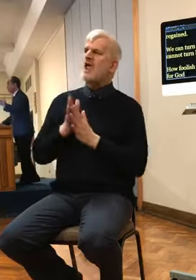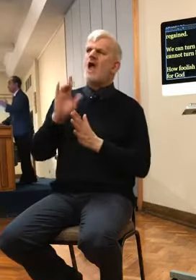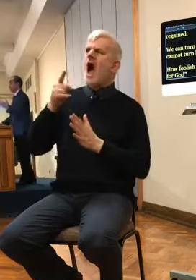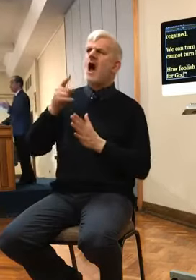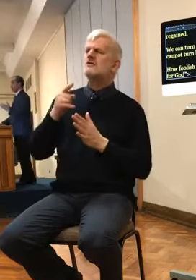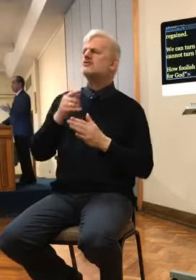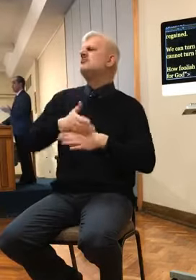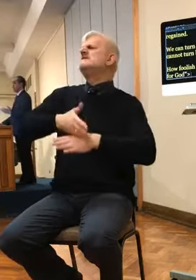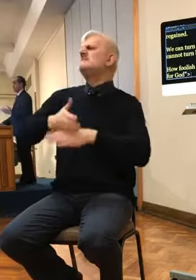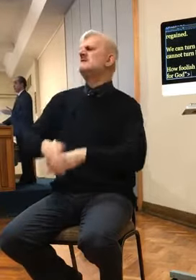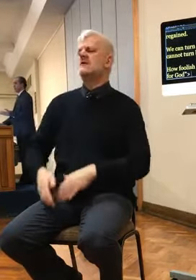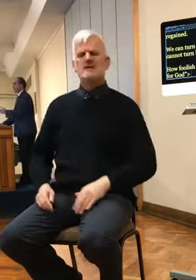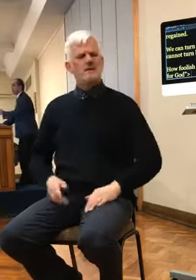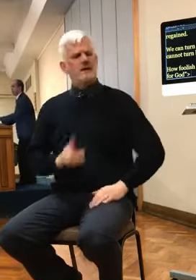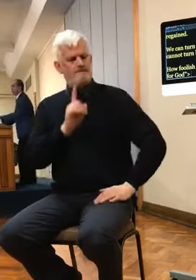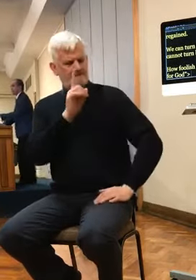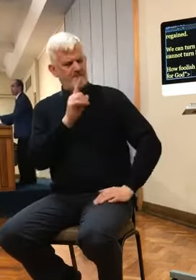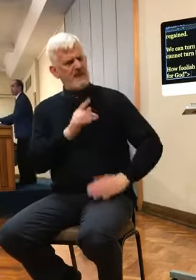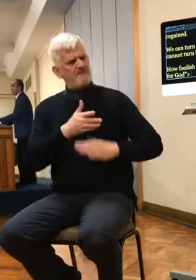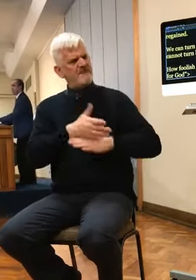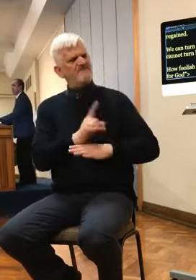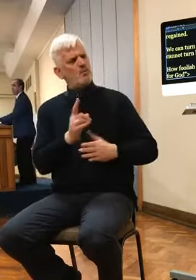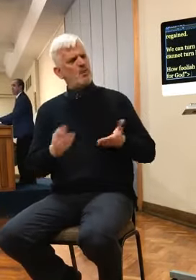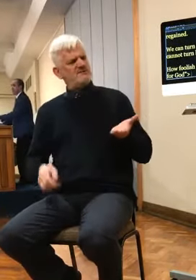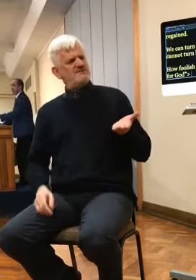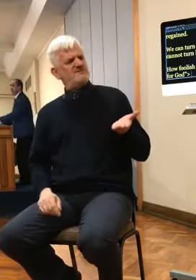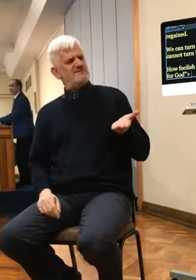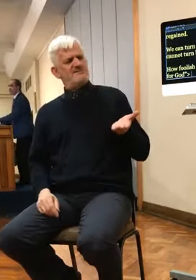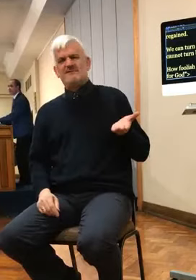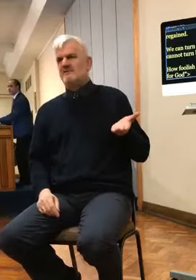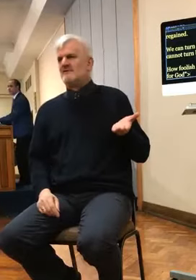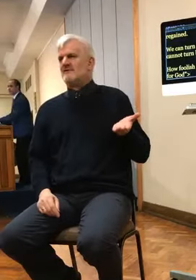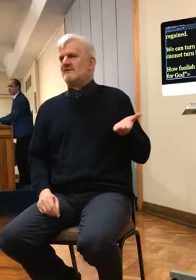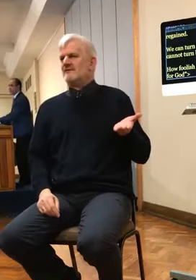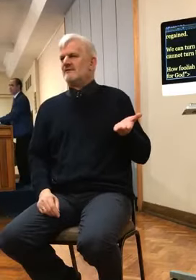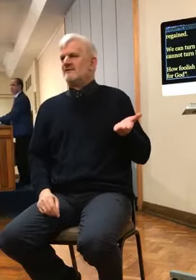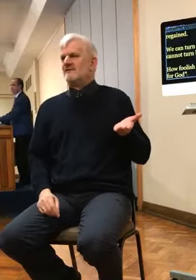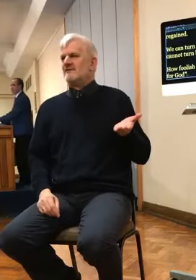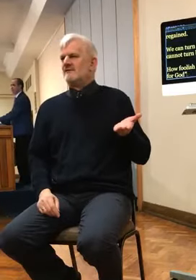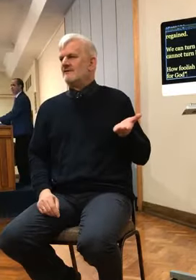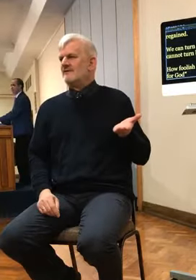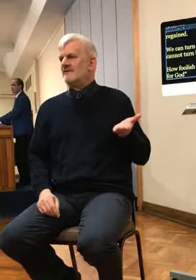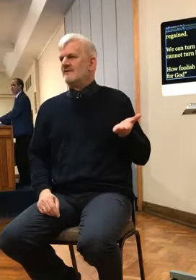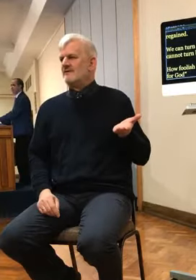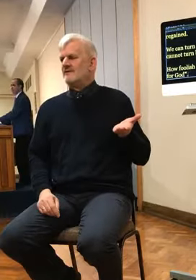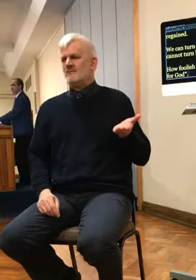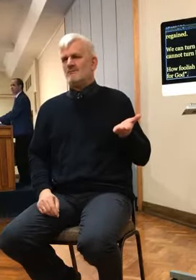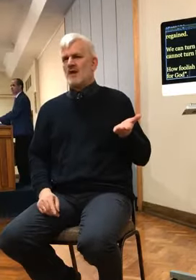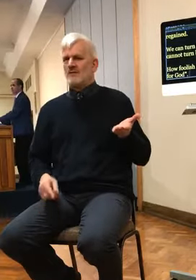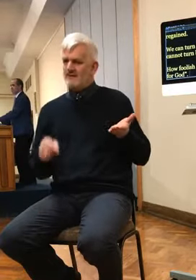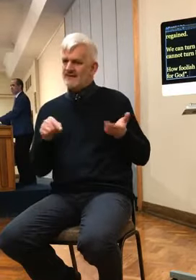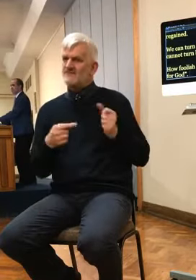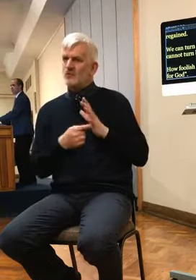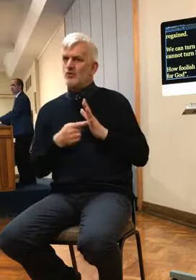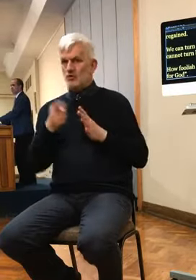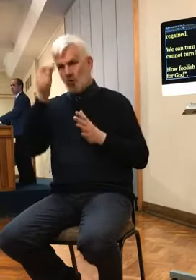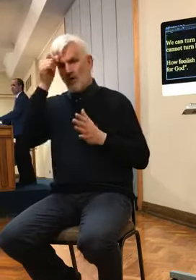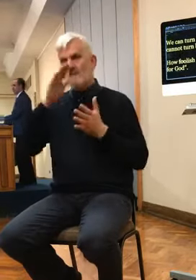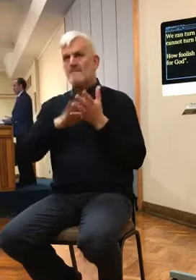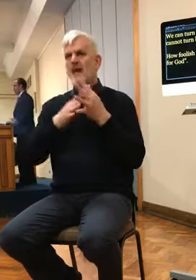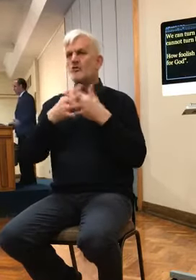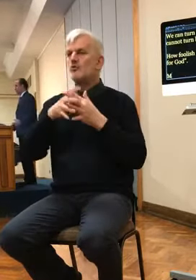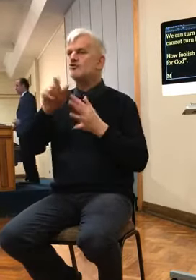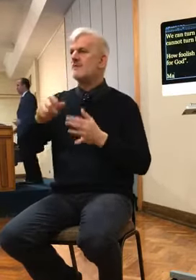what? This is essential. Can I quote to you again? You heard me many times. Matthew 6, verse